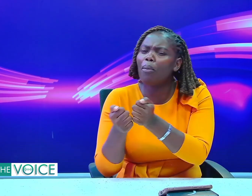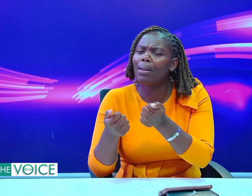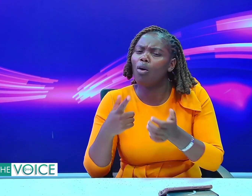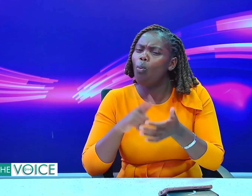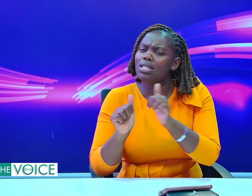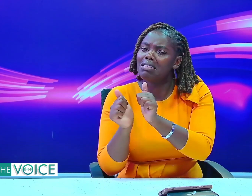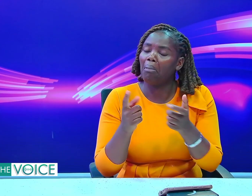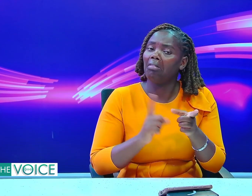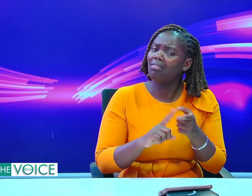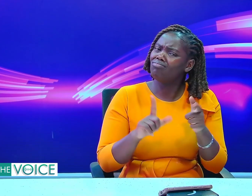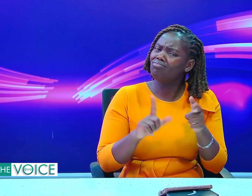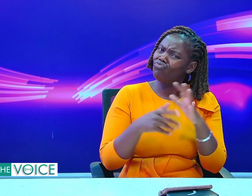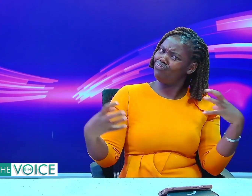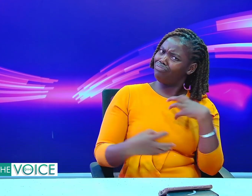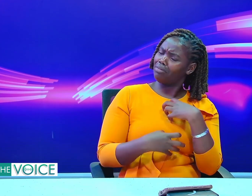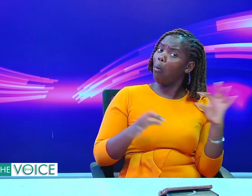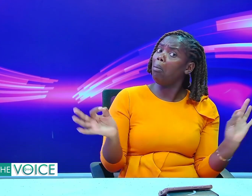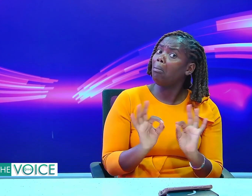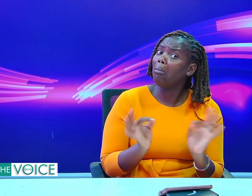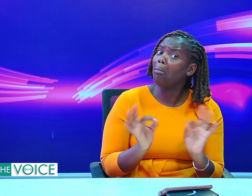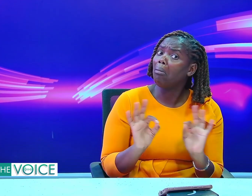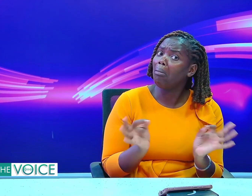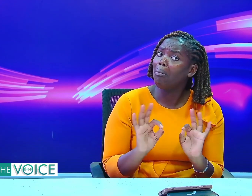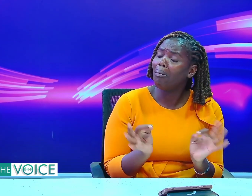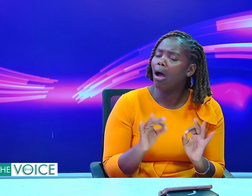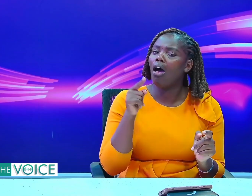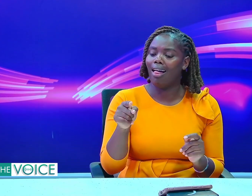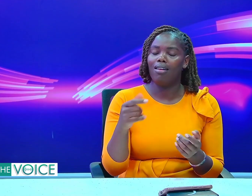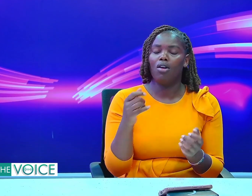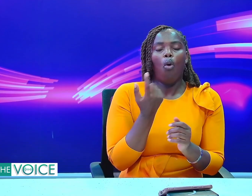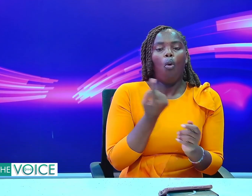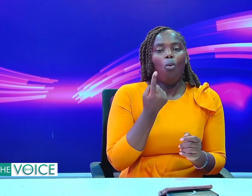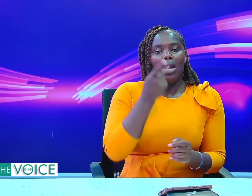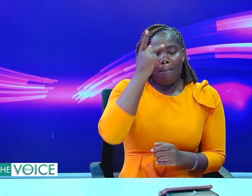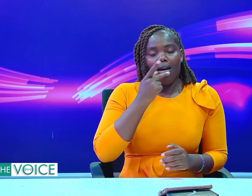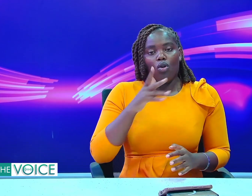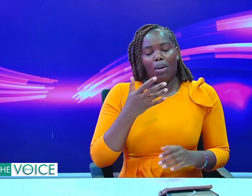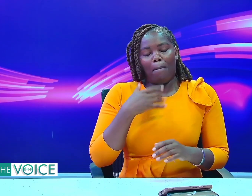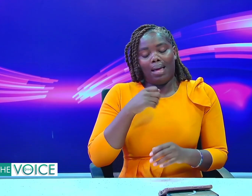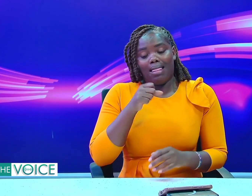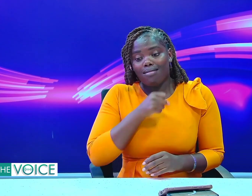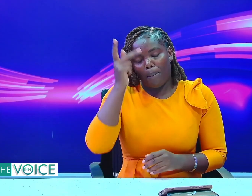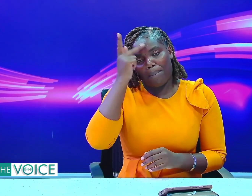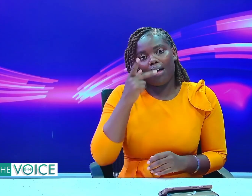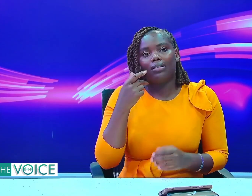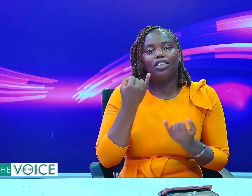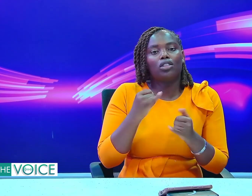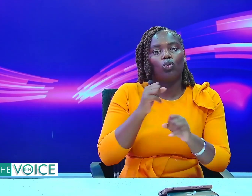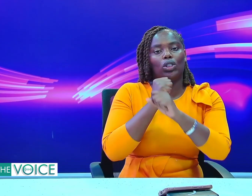time of circumcision, most of the young girls normally were locked in their houses, and they didn't know why that